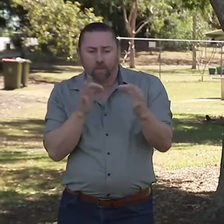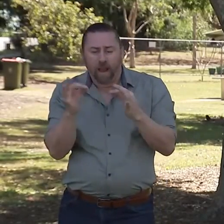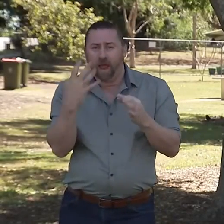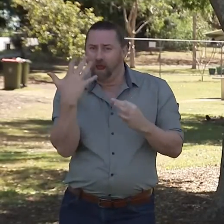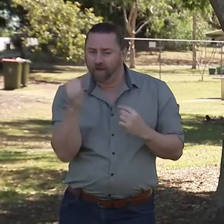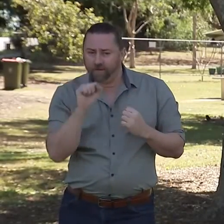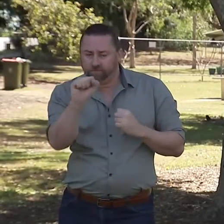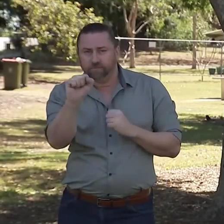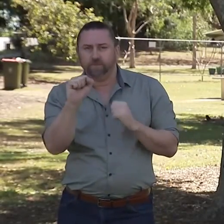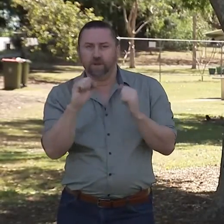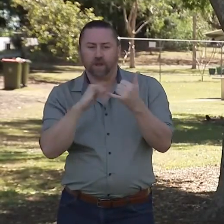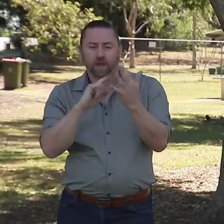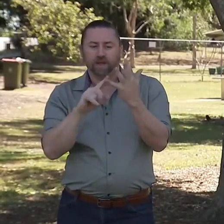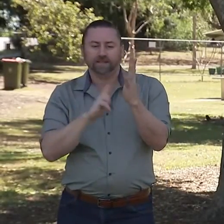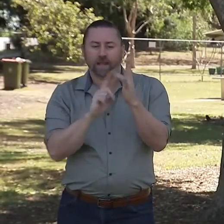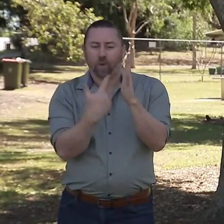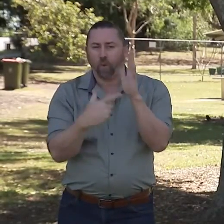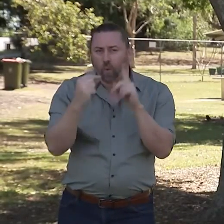place,